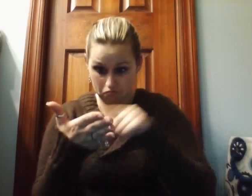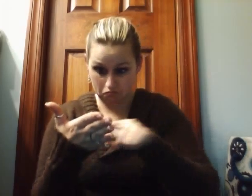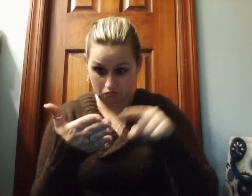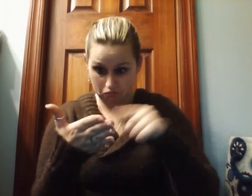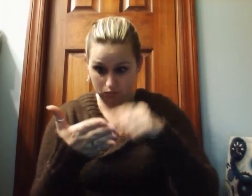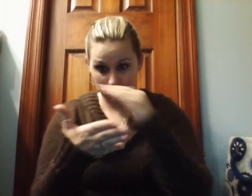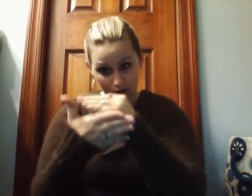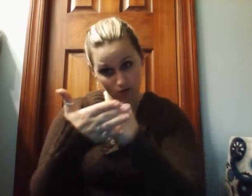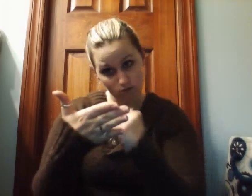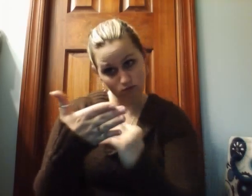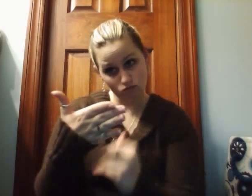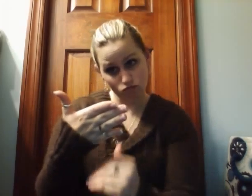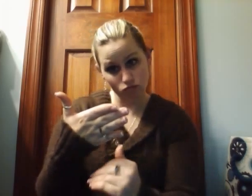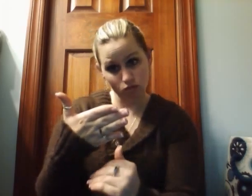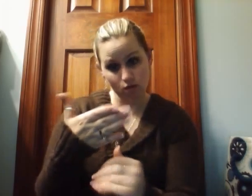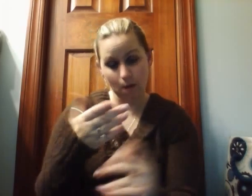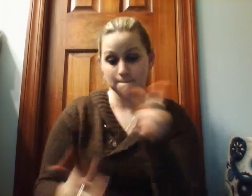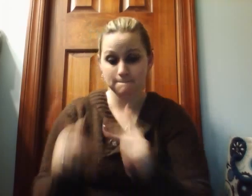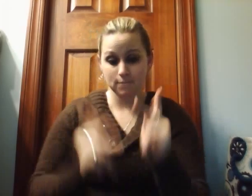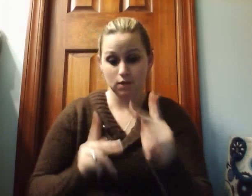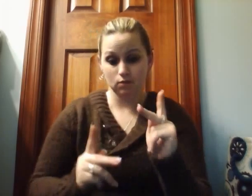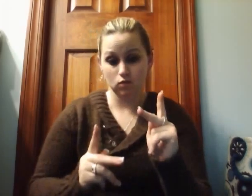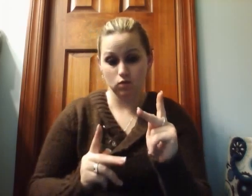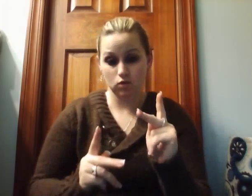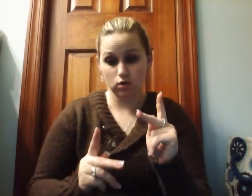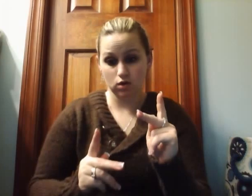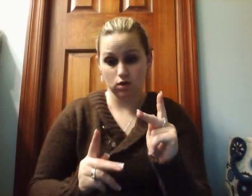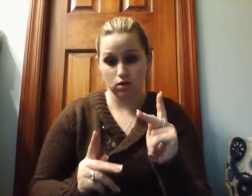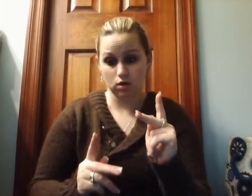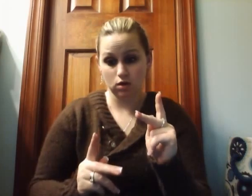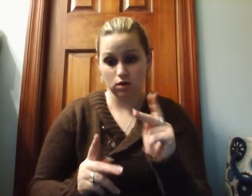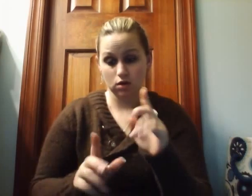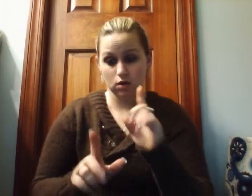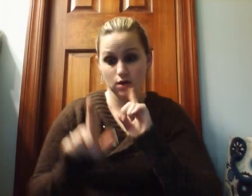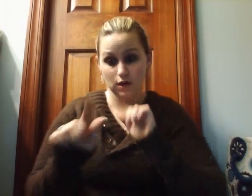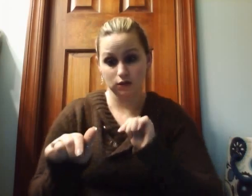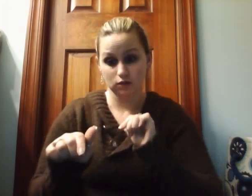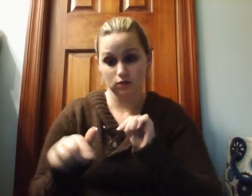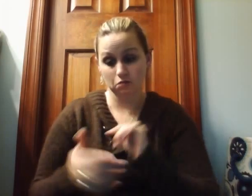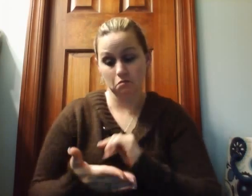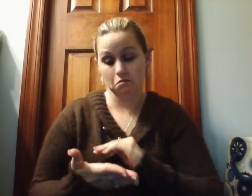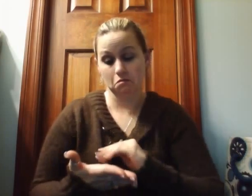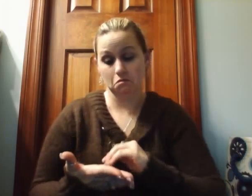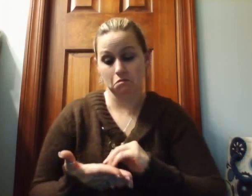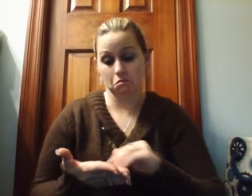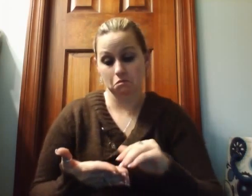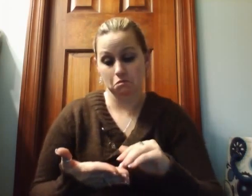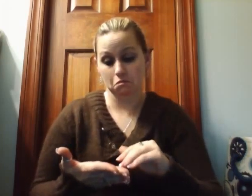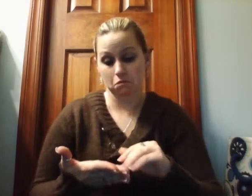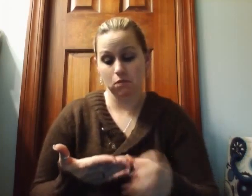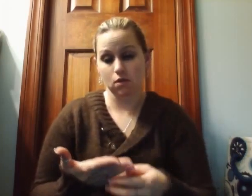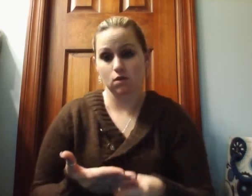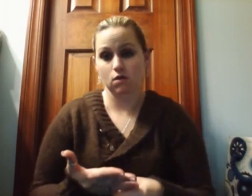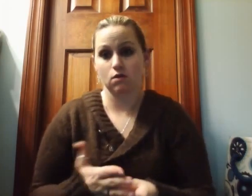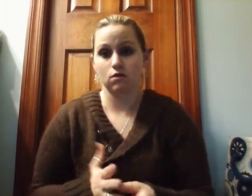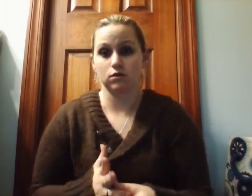in advance is going to give you the confidence that, hey, these are the only things that the person's going to need, or some of the things that might help make this trip